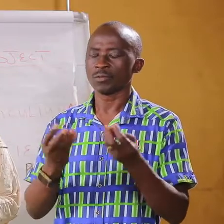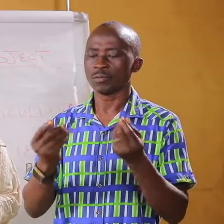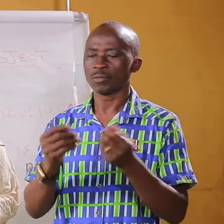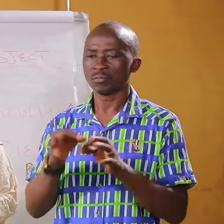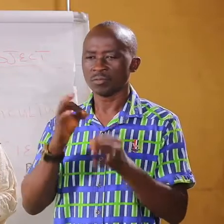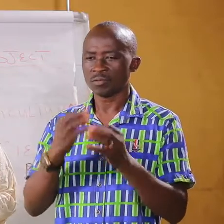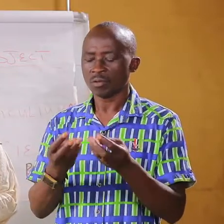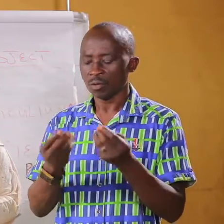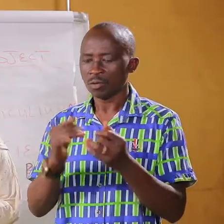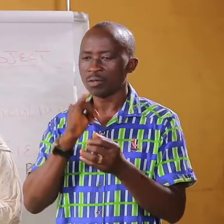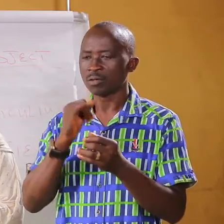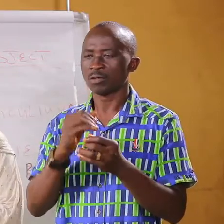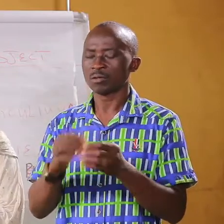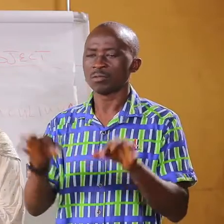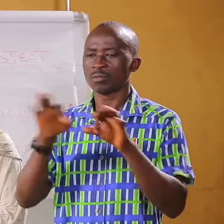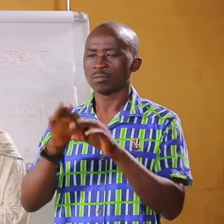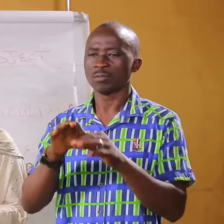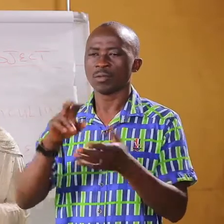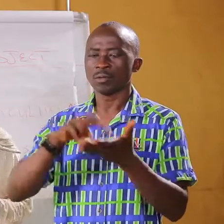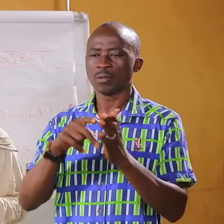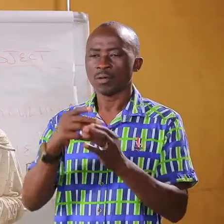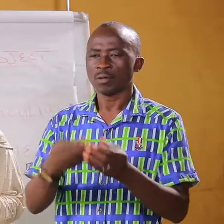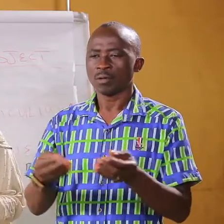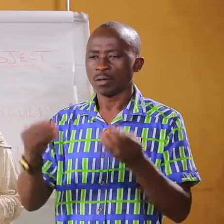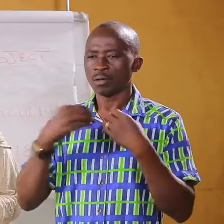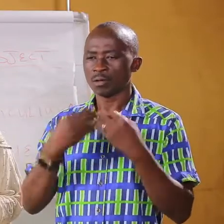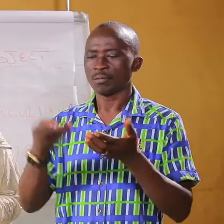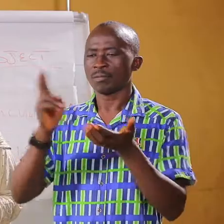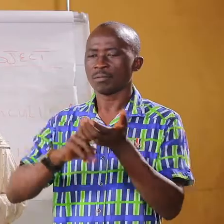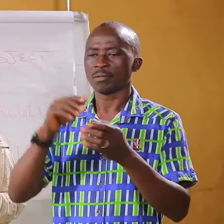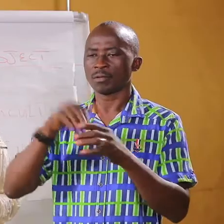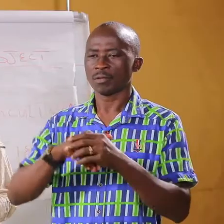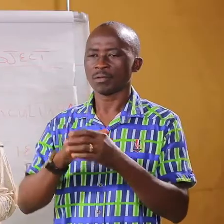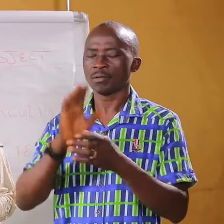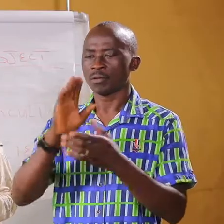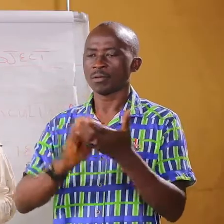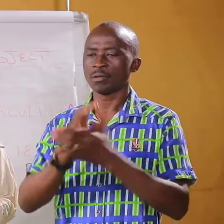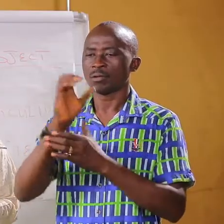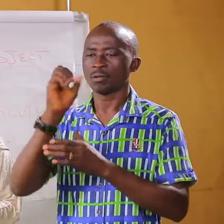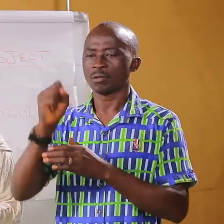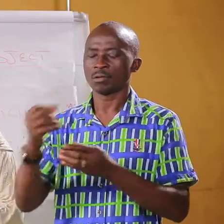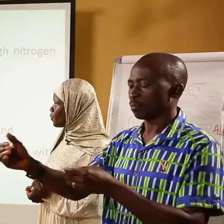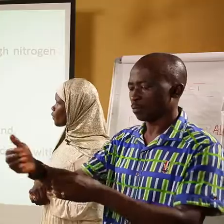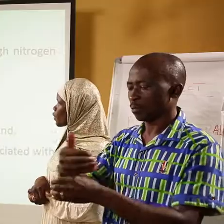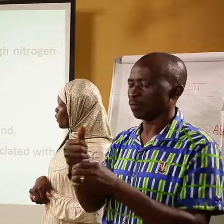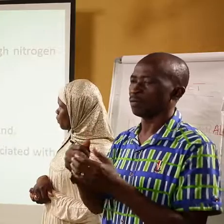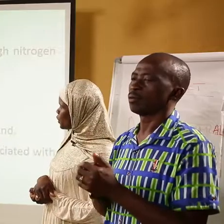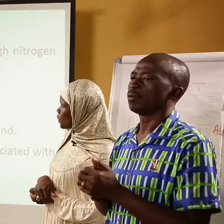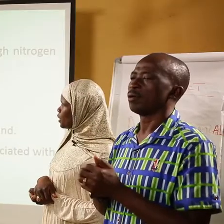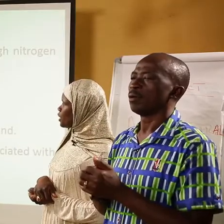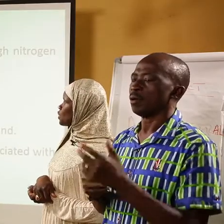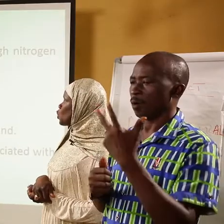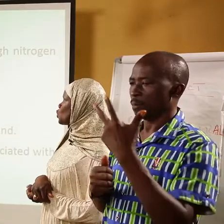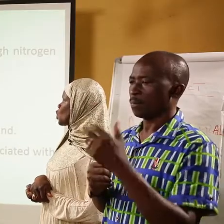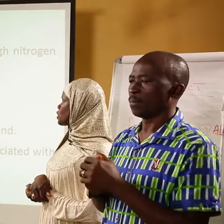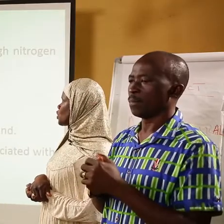your soil is fertile, it means you are going to have what? Increase in what? In your crop yield. Number